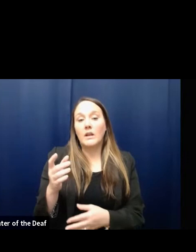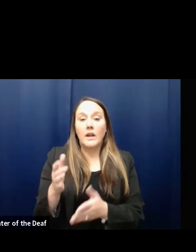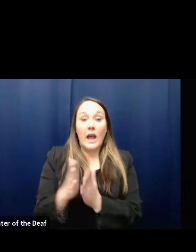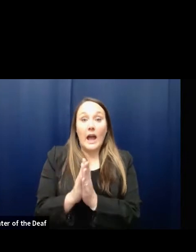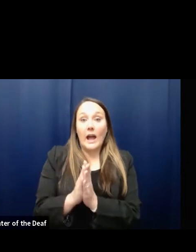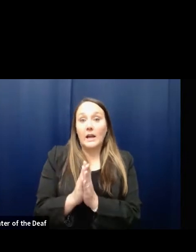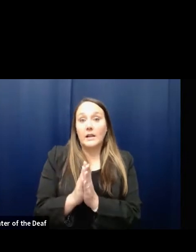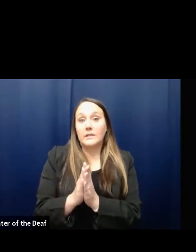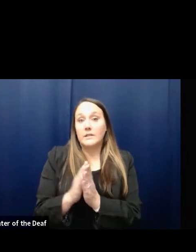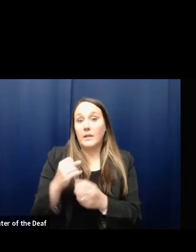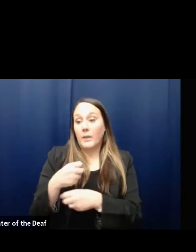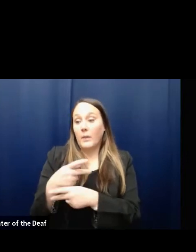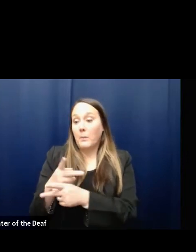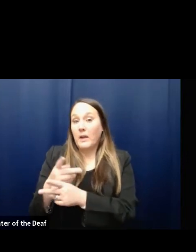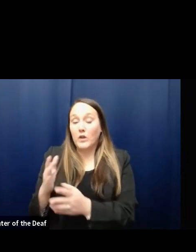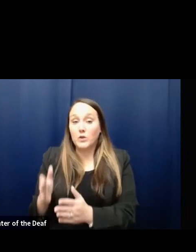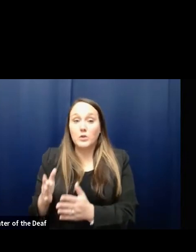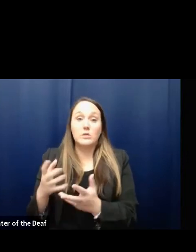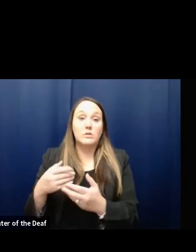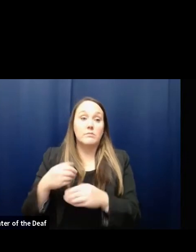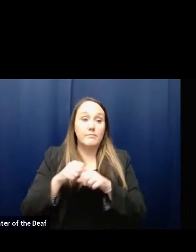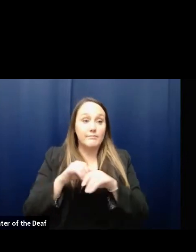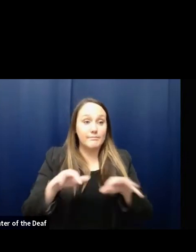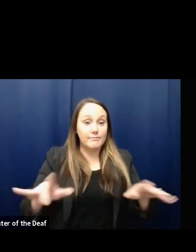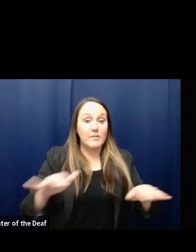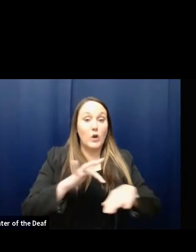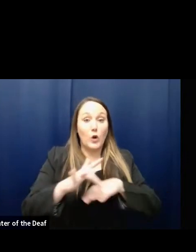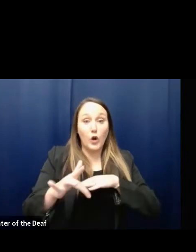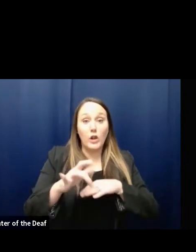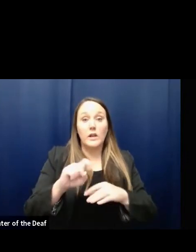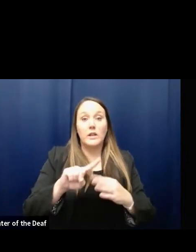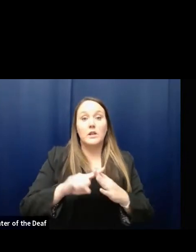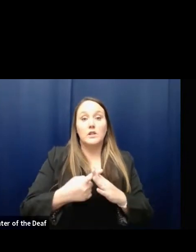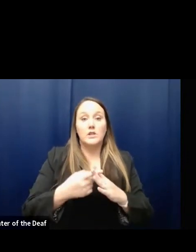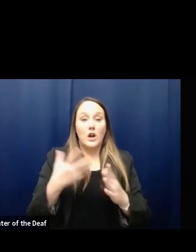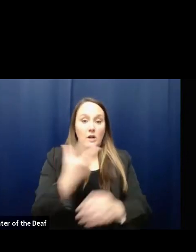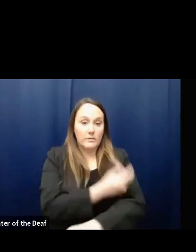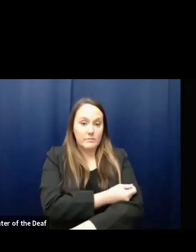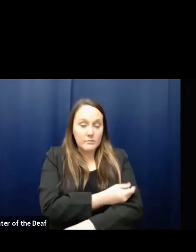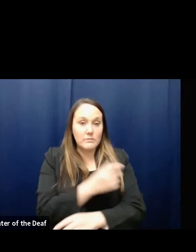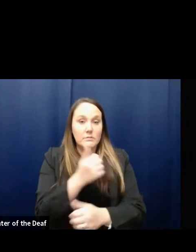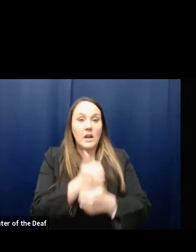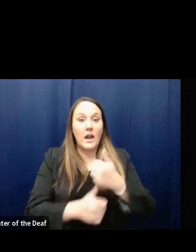get flu vaccine out earlier so we could start vaccinating people to reduce the risk that we have a bad flu